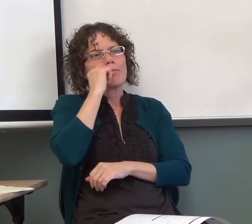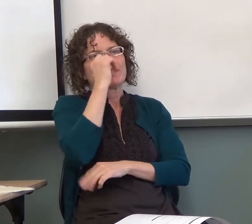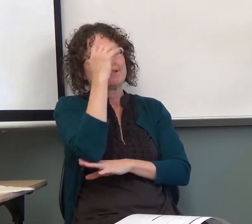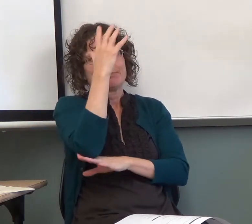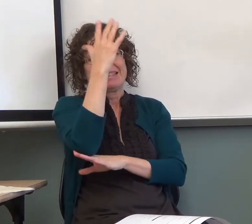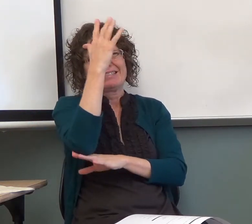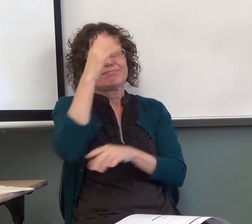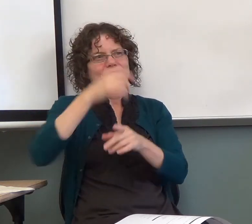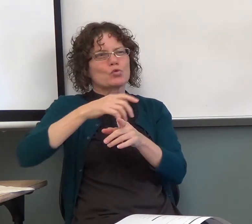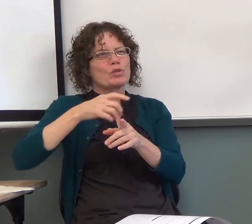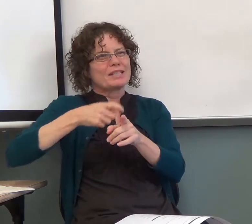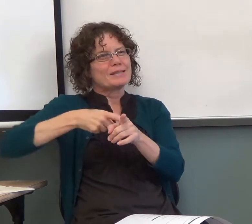the noun, it's the thing.